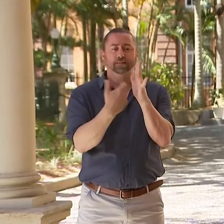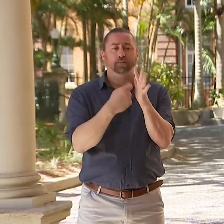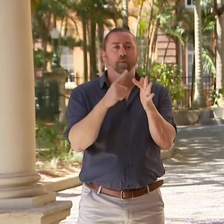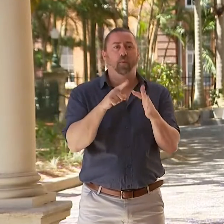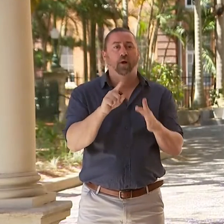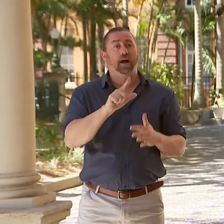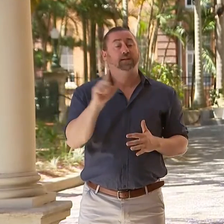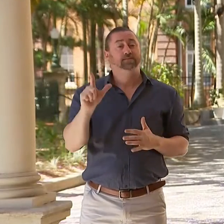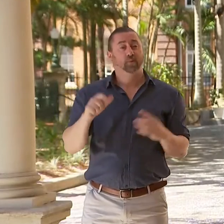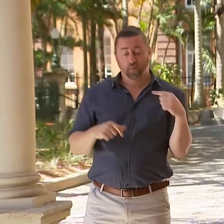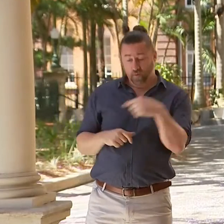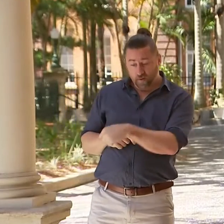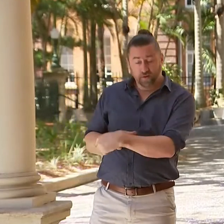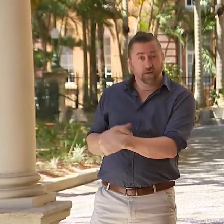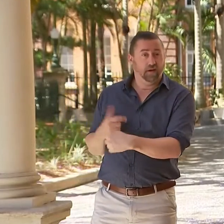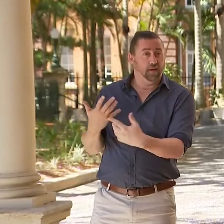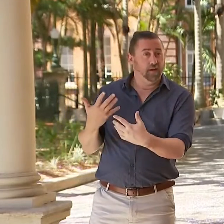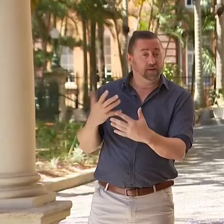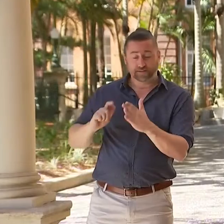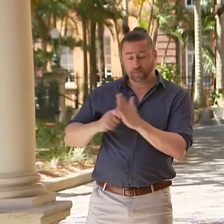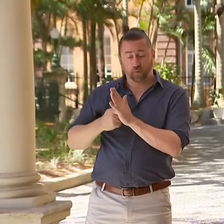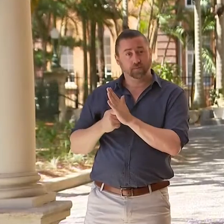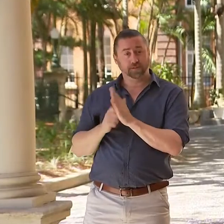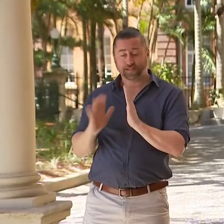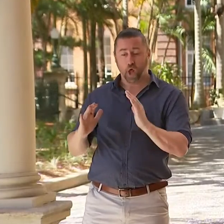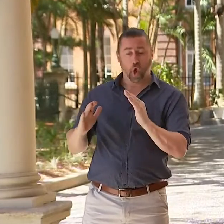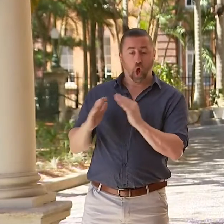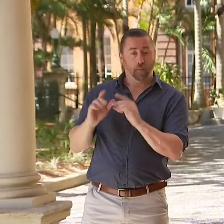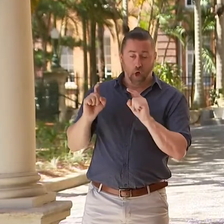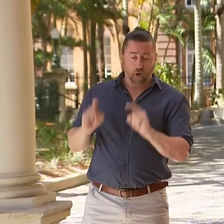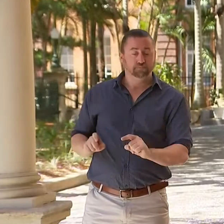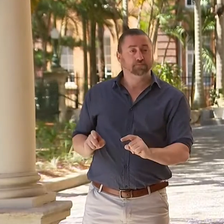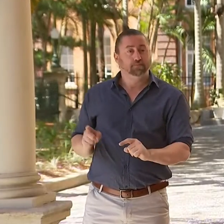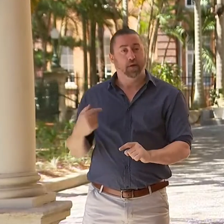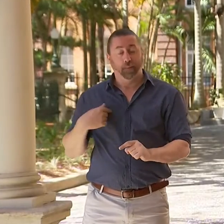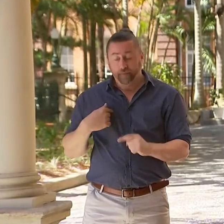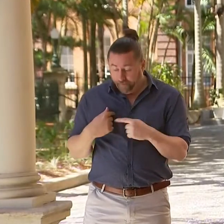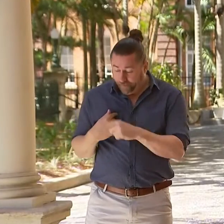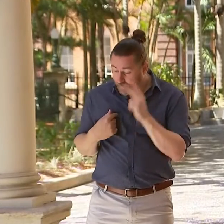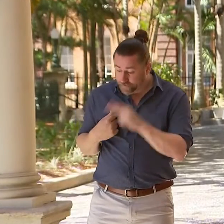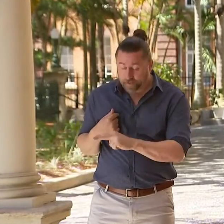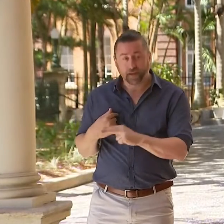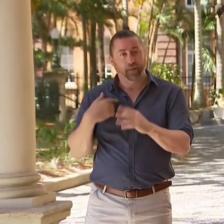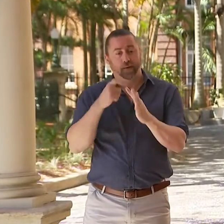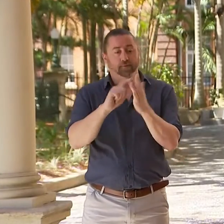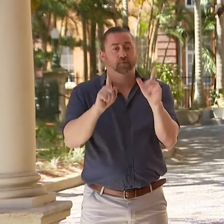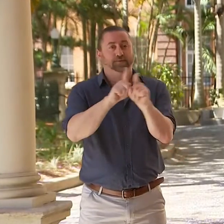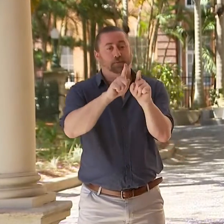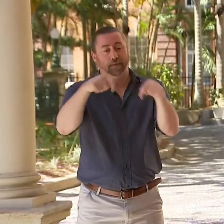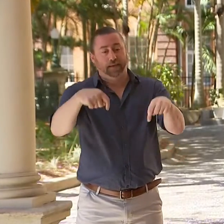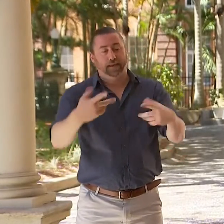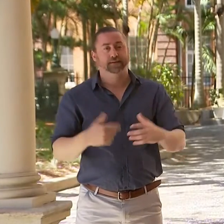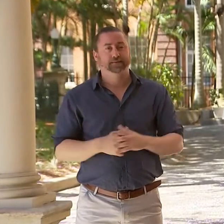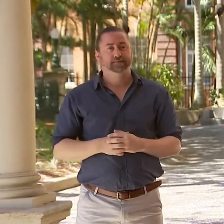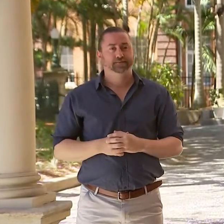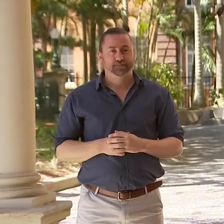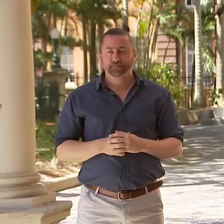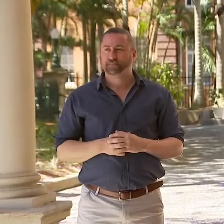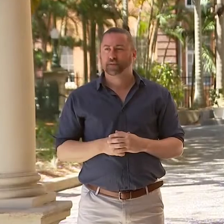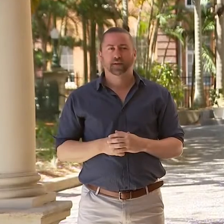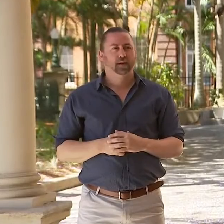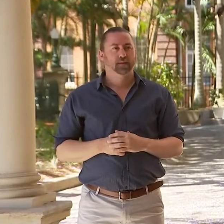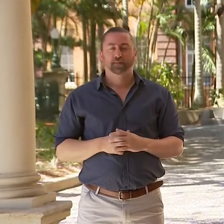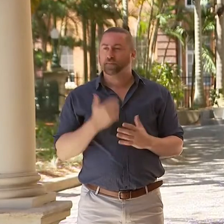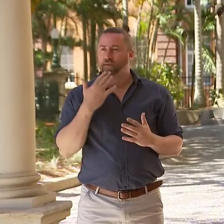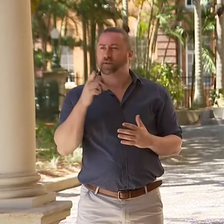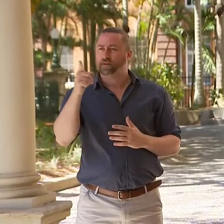being added back into the border closure zone, and we'll continue to do that. You're